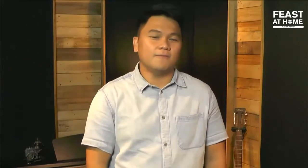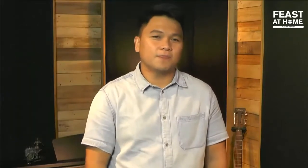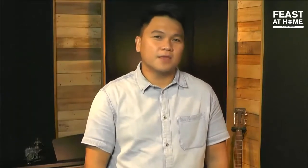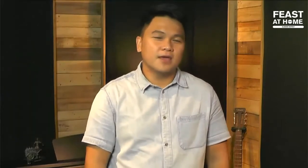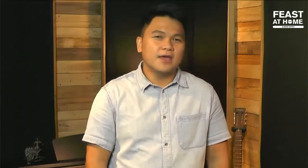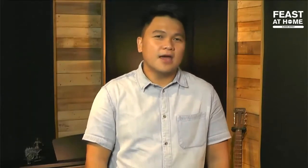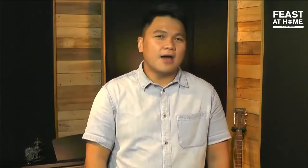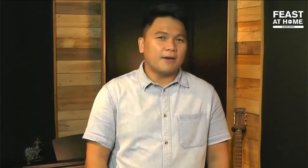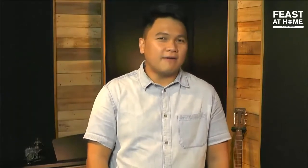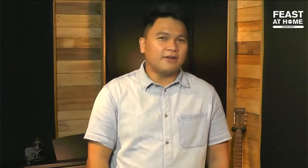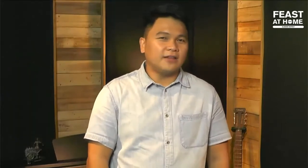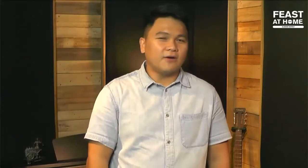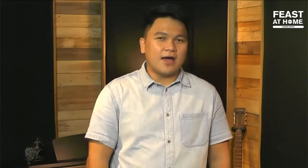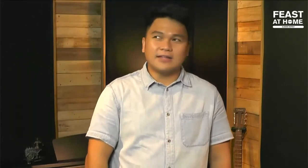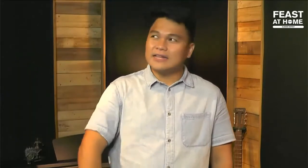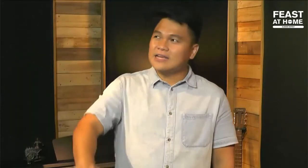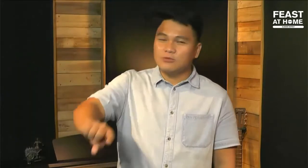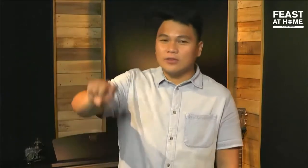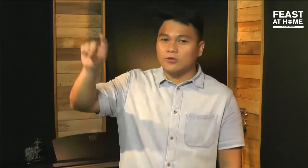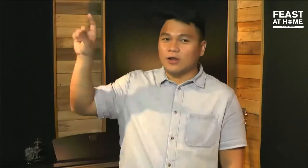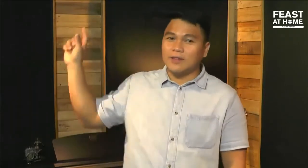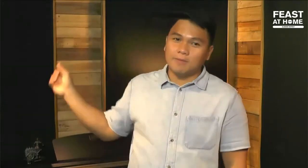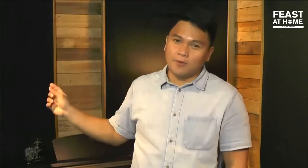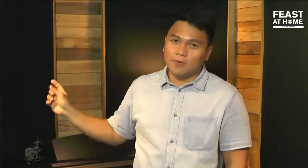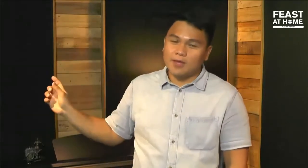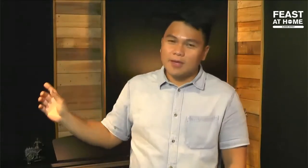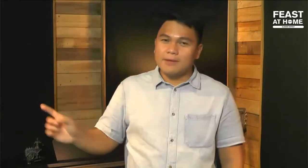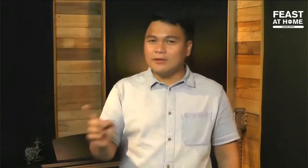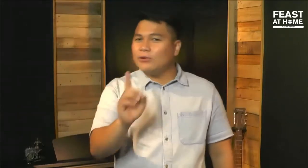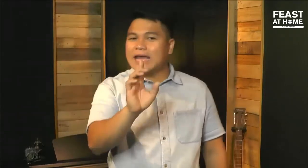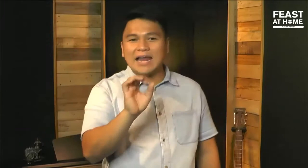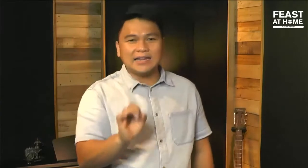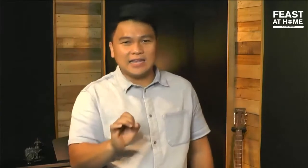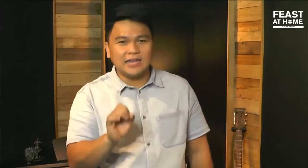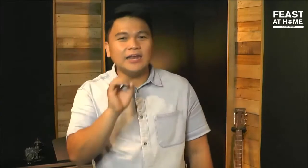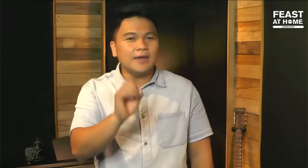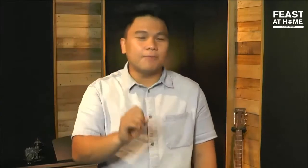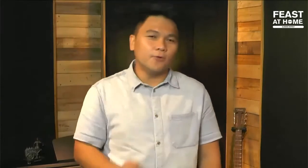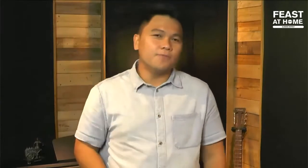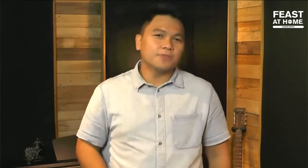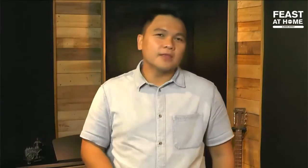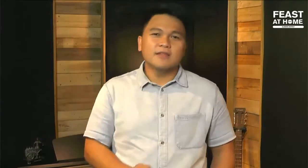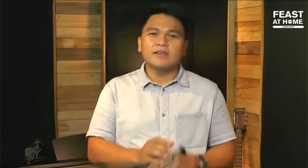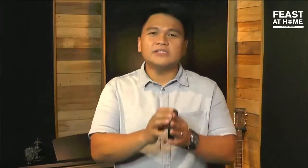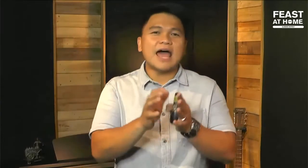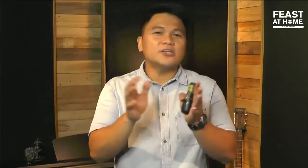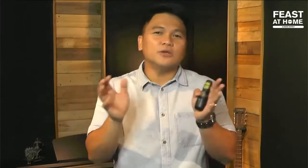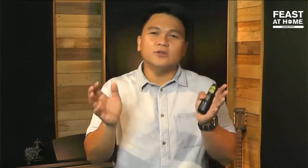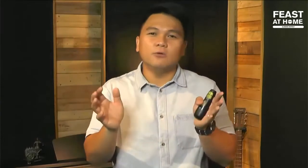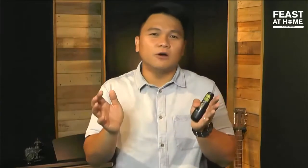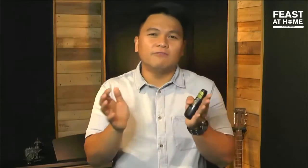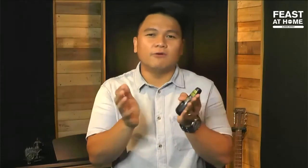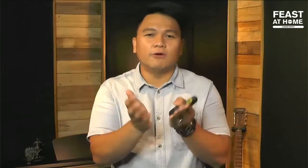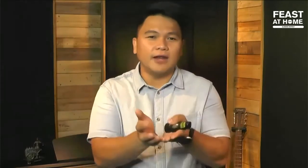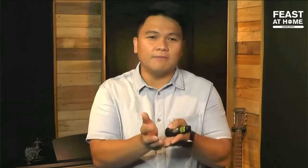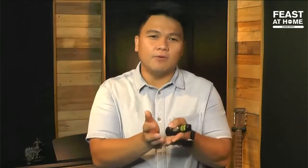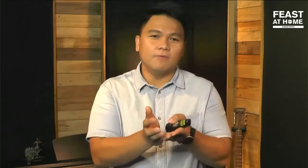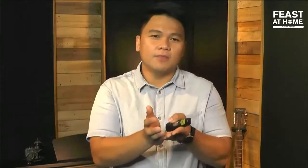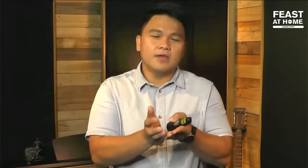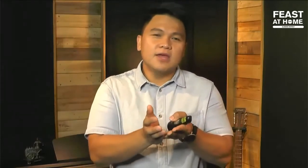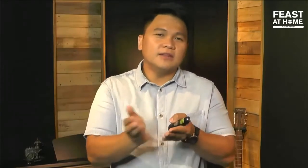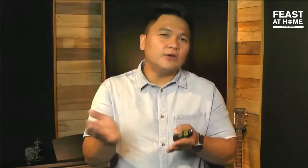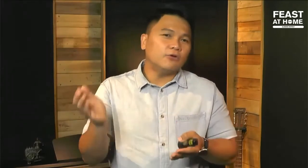naku. However, ito ah, nakasulat doon rainbow. But in reality, in Hebrew, there's actually no word for